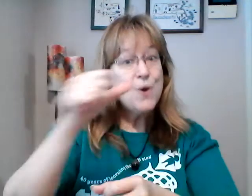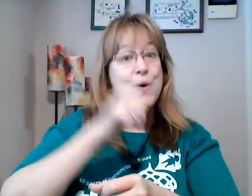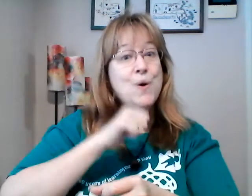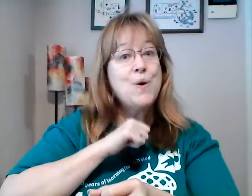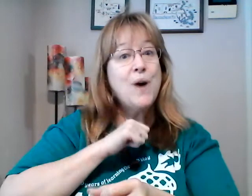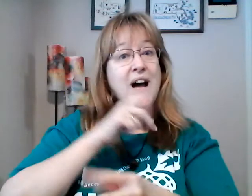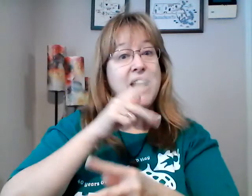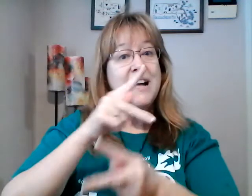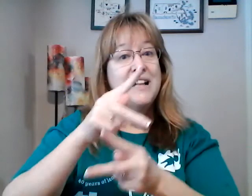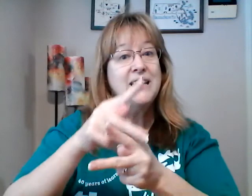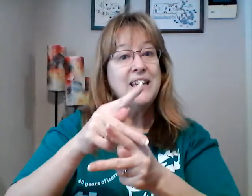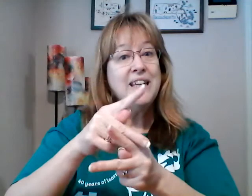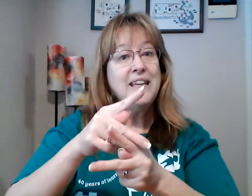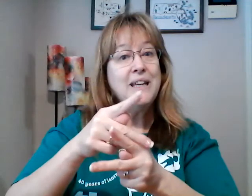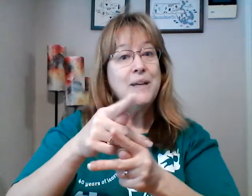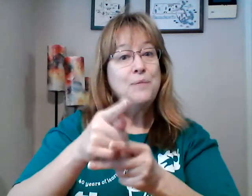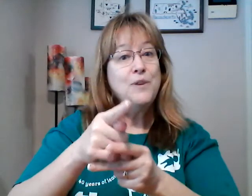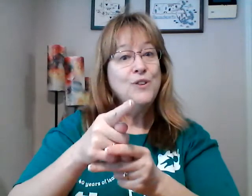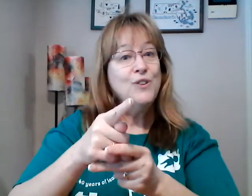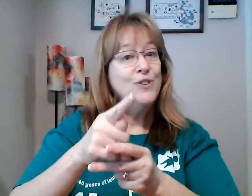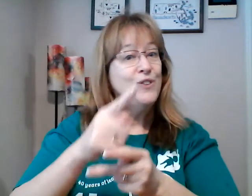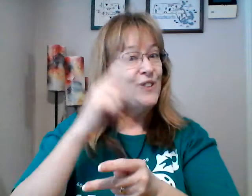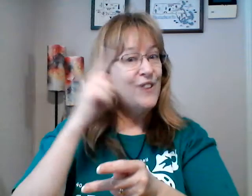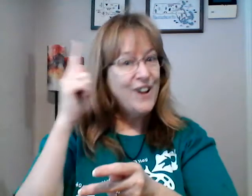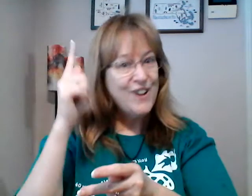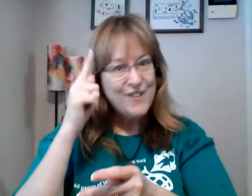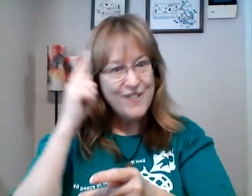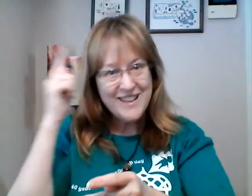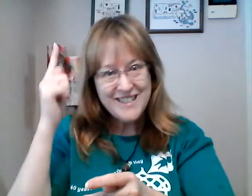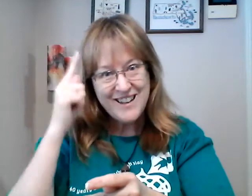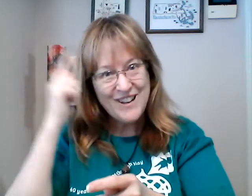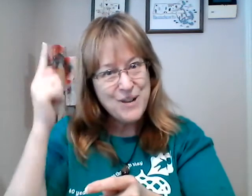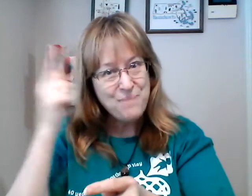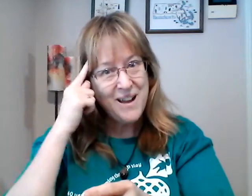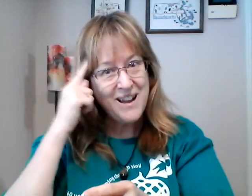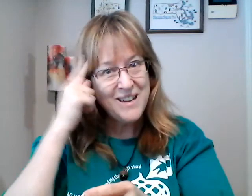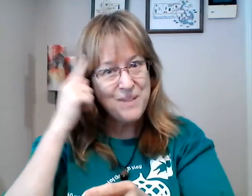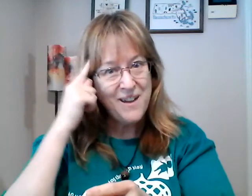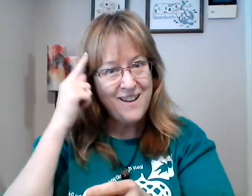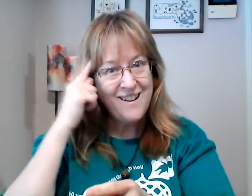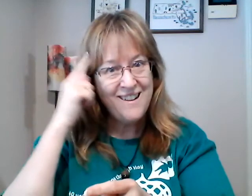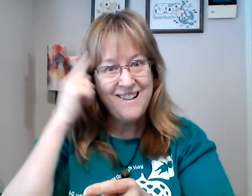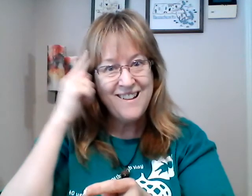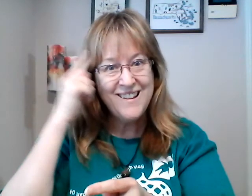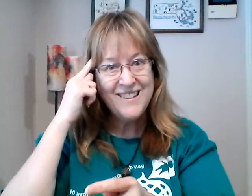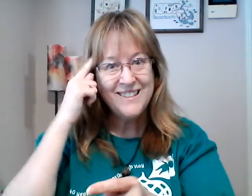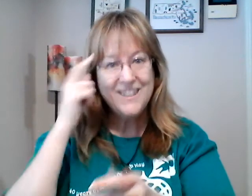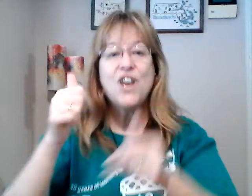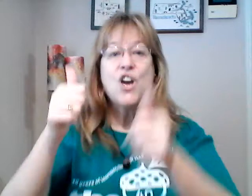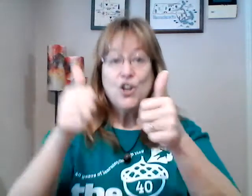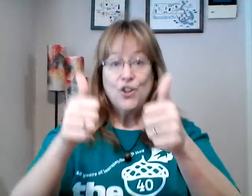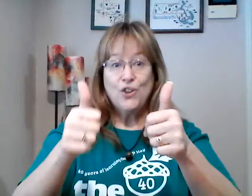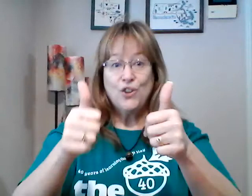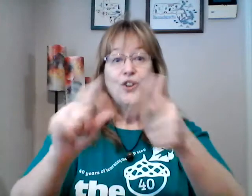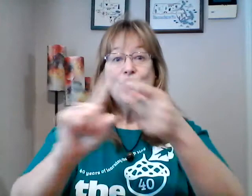I'll keep you always on my mind Good